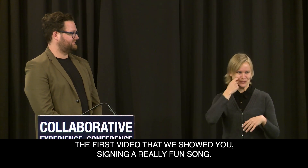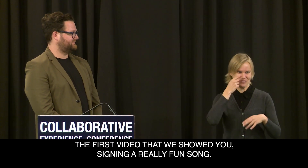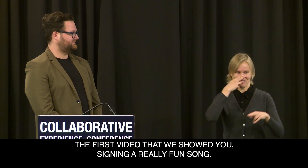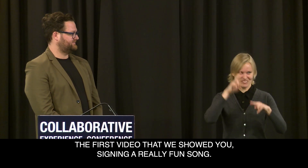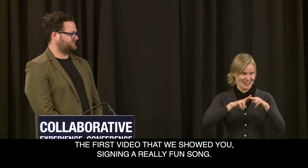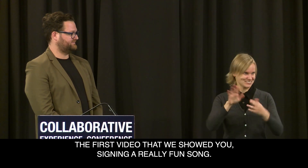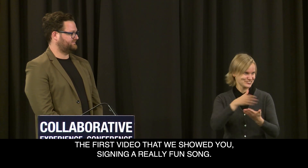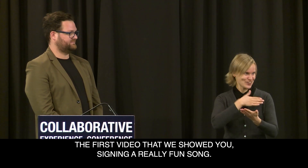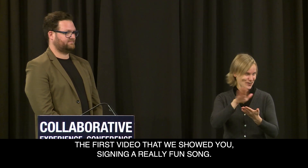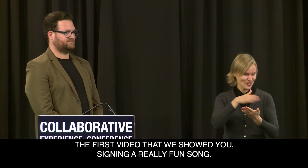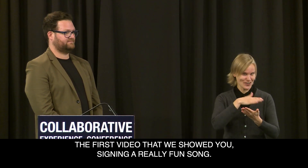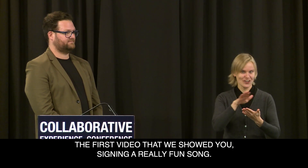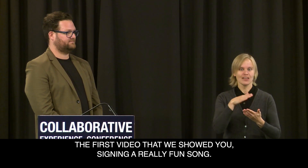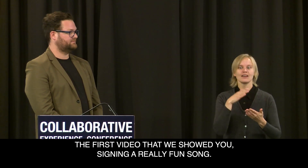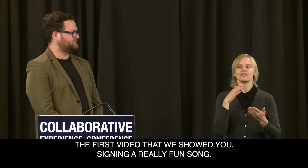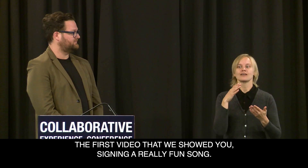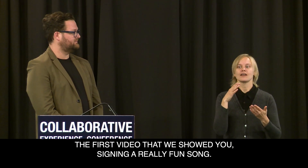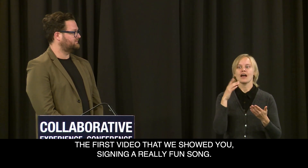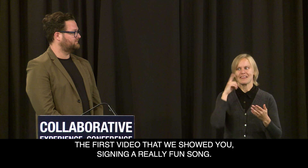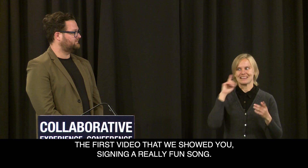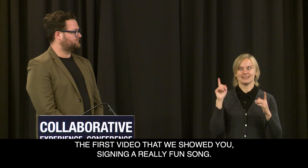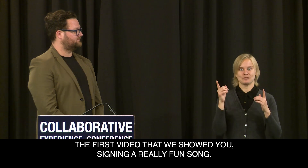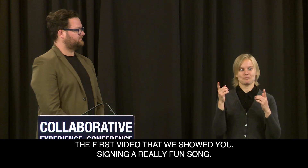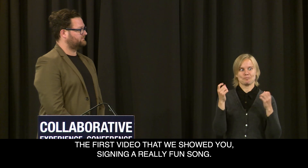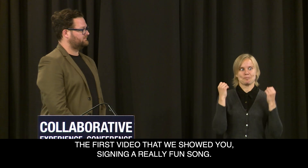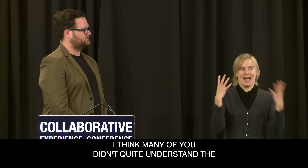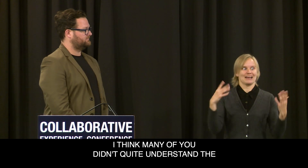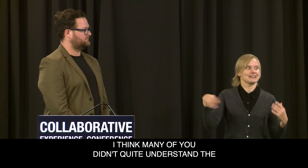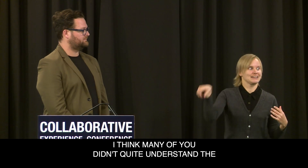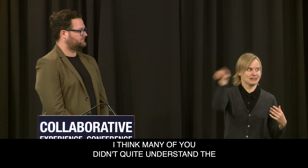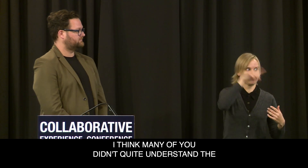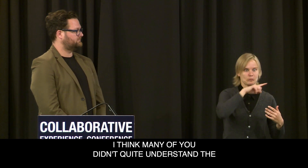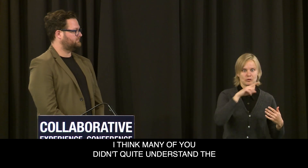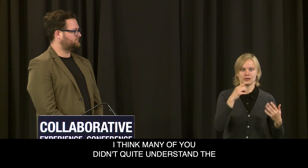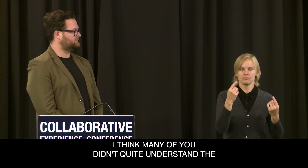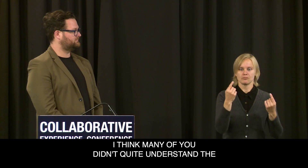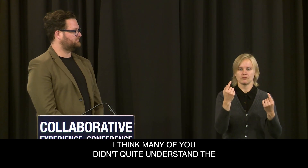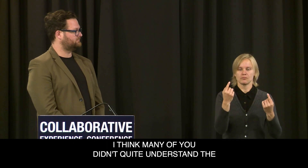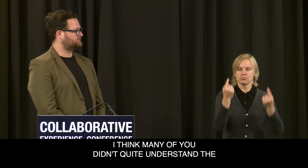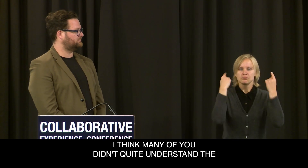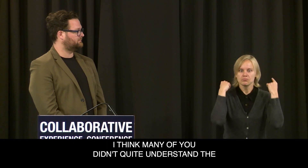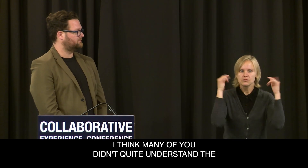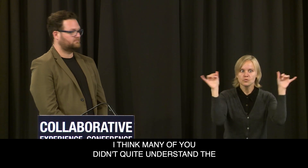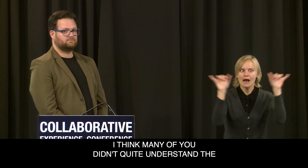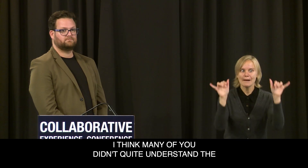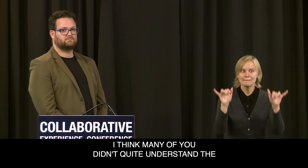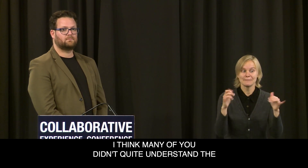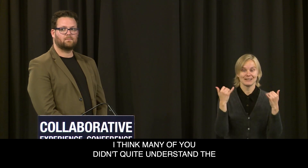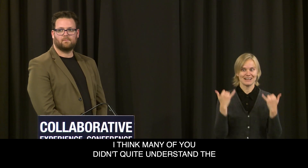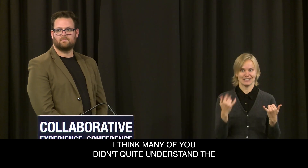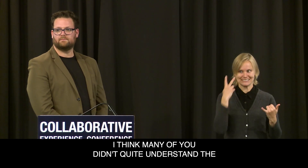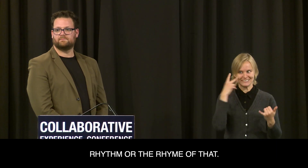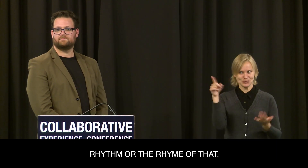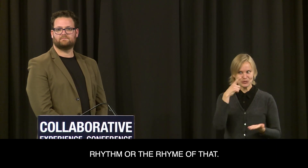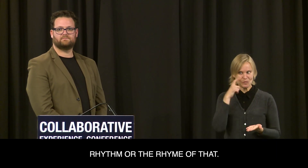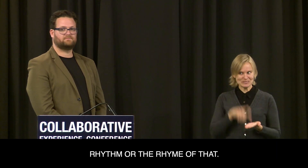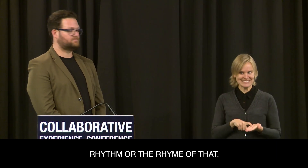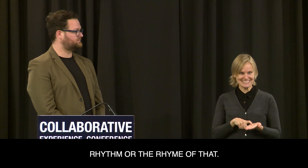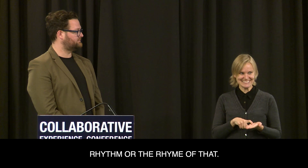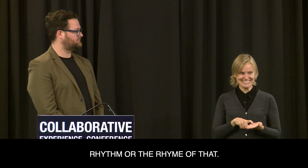is a really fun song. I think many of you didn't quite understand the rhythm of the rhyme of